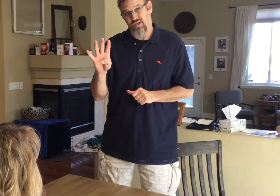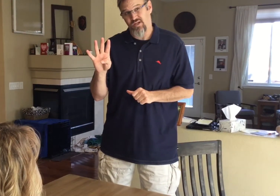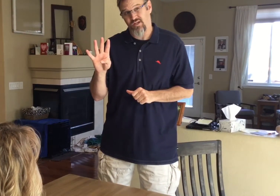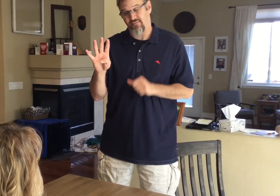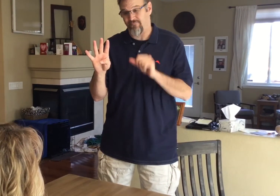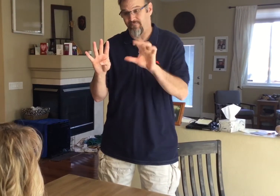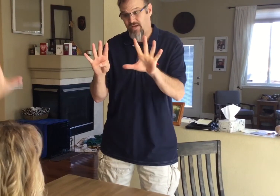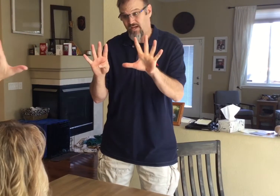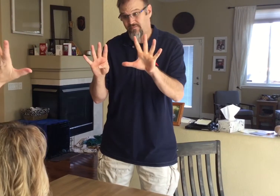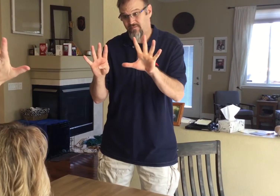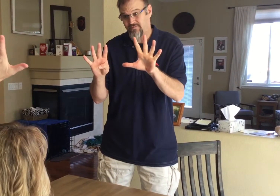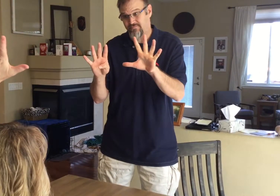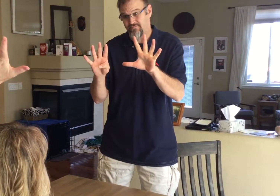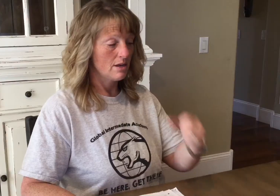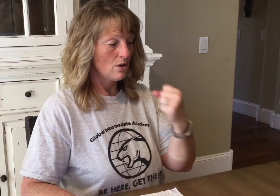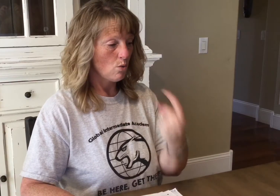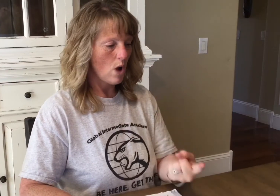takeaway 5?